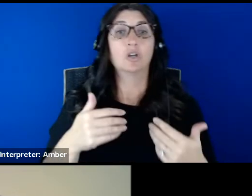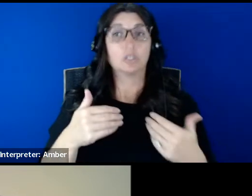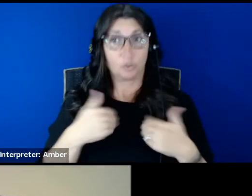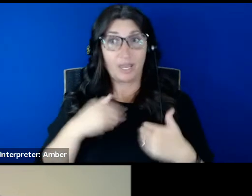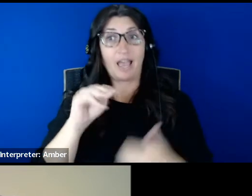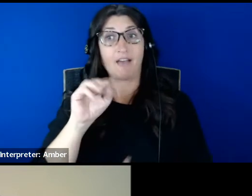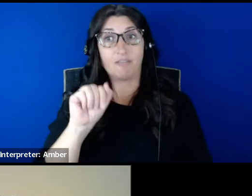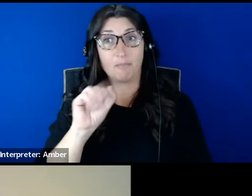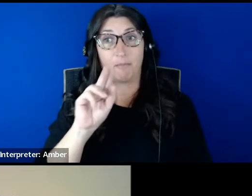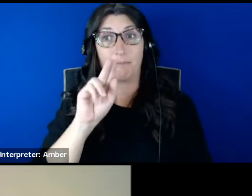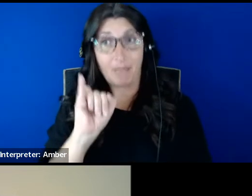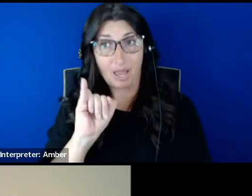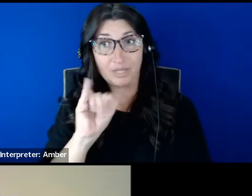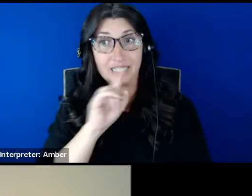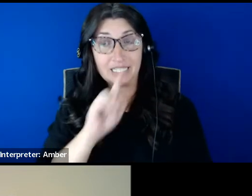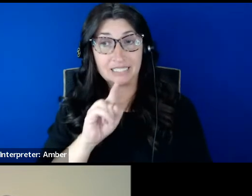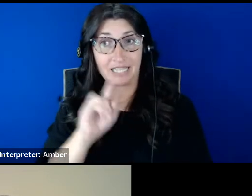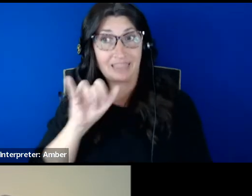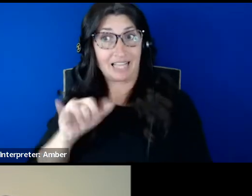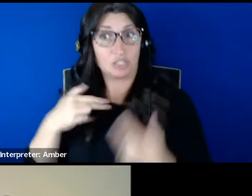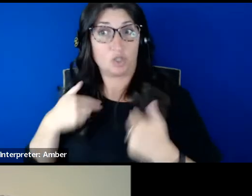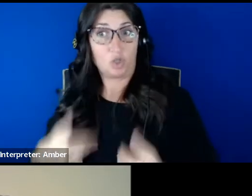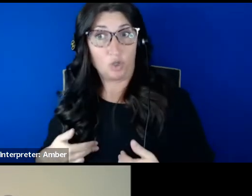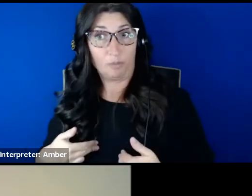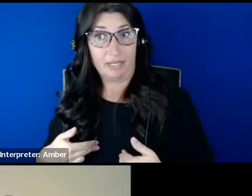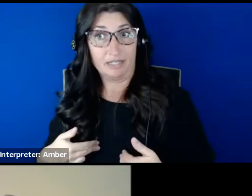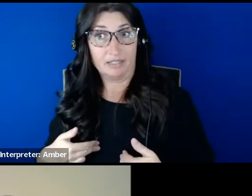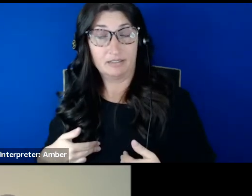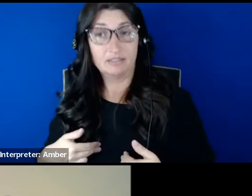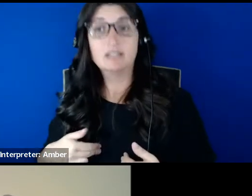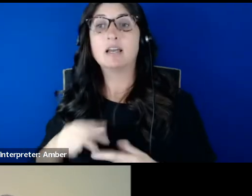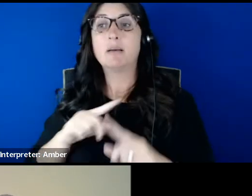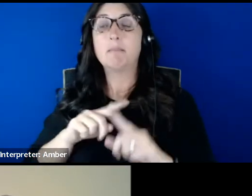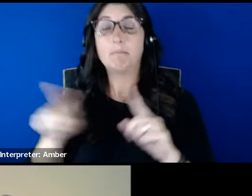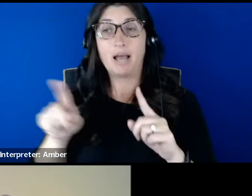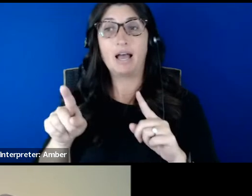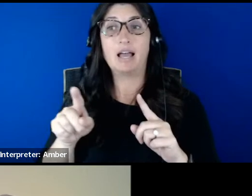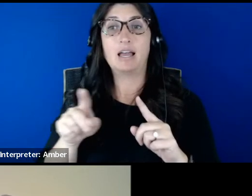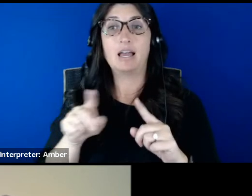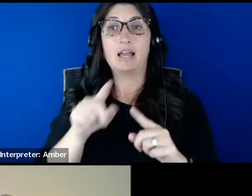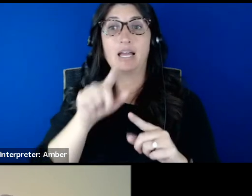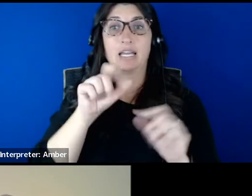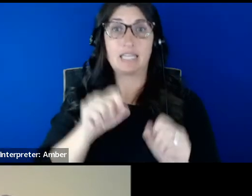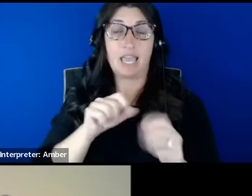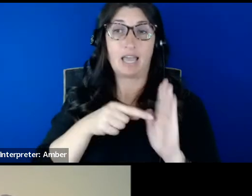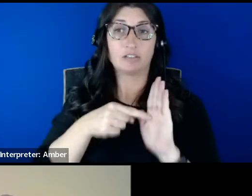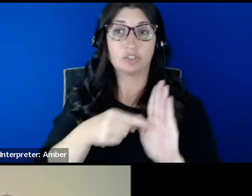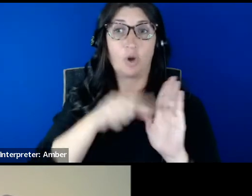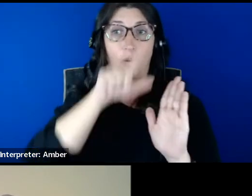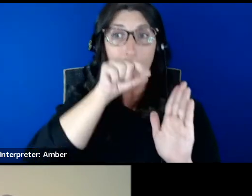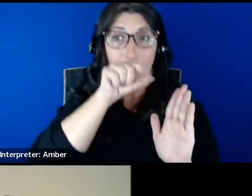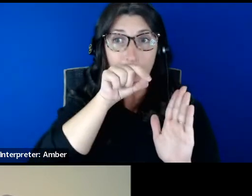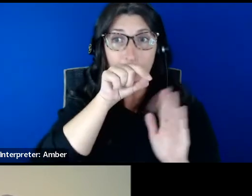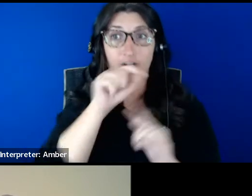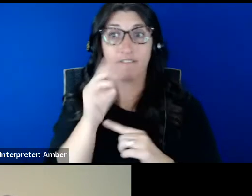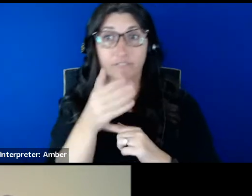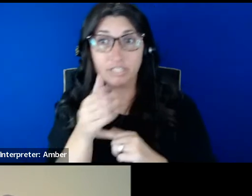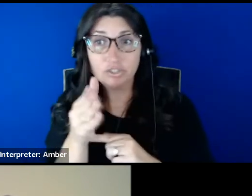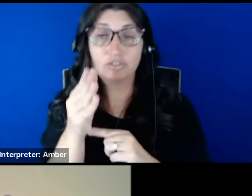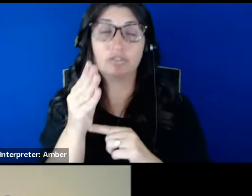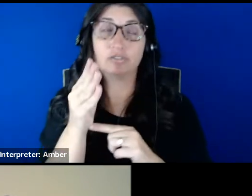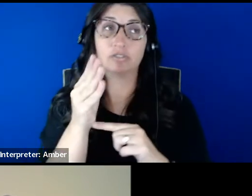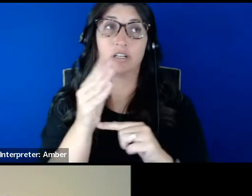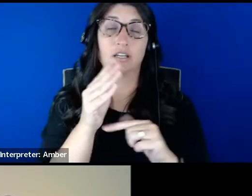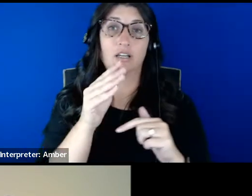Maui is a human. That's the human form. But it can come in a bird form, and it can also come in a fish form